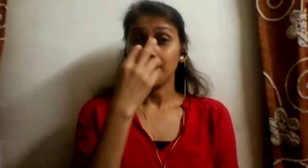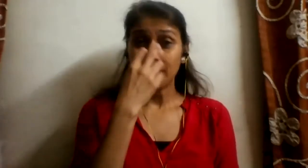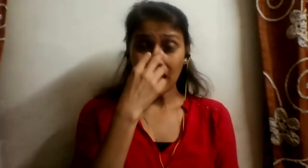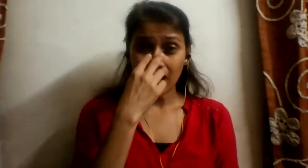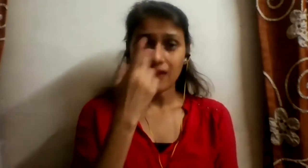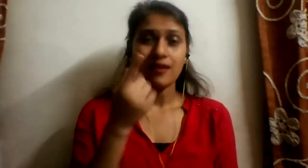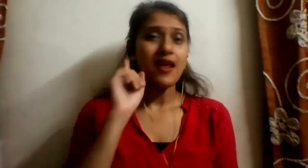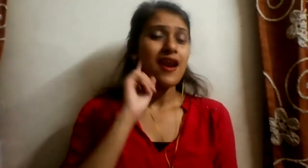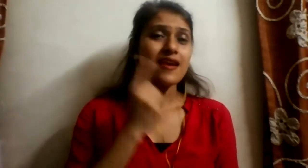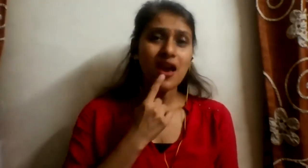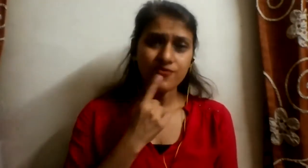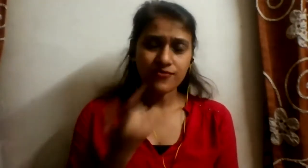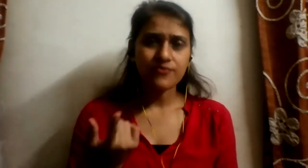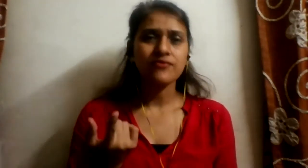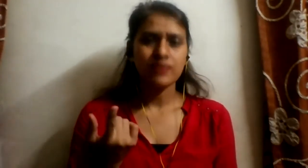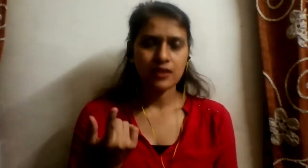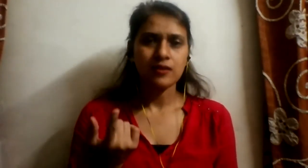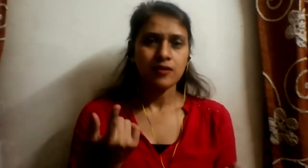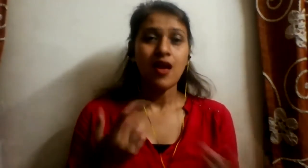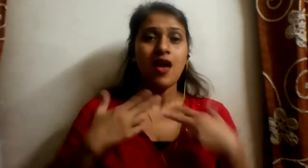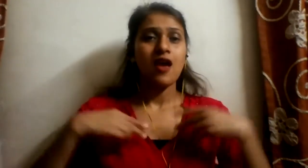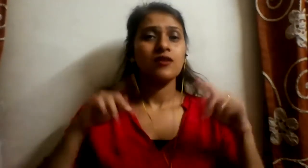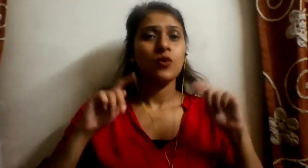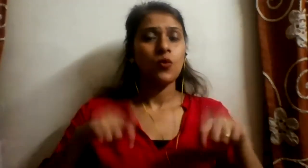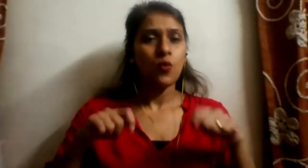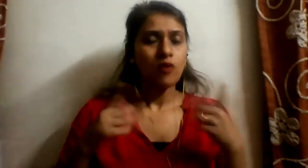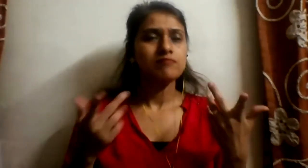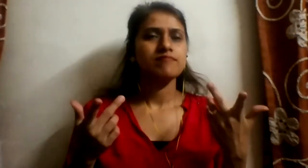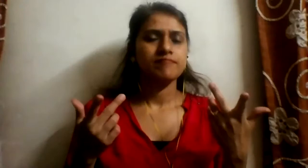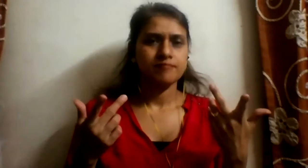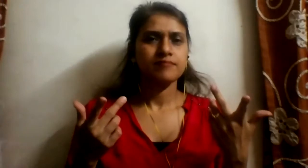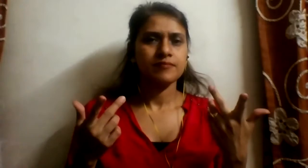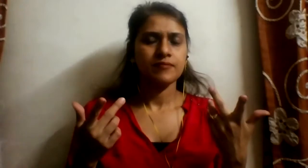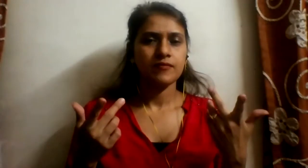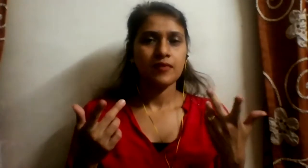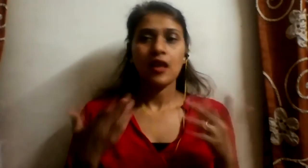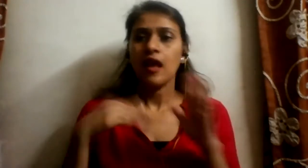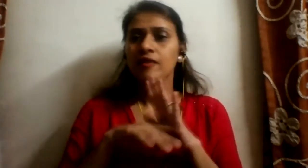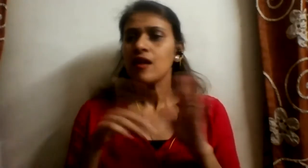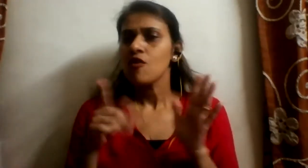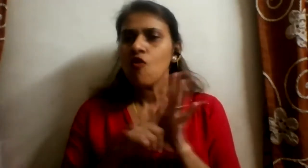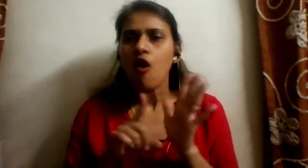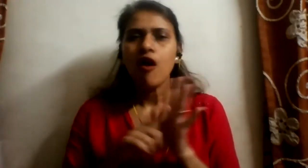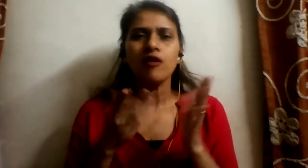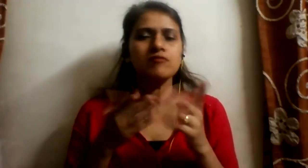deaf people to be advocating or to be doing advocacy or to be practicing as lawyers.